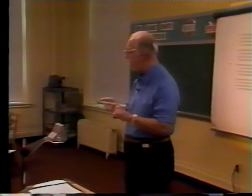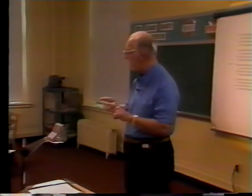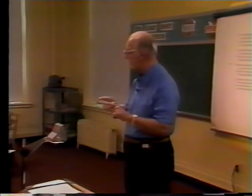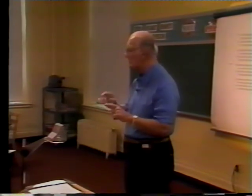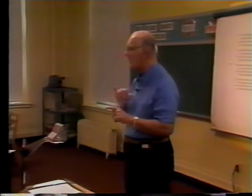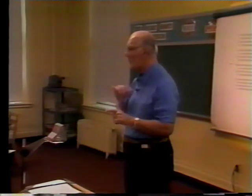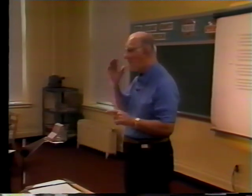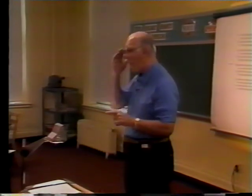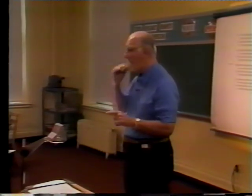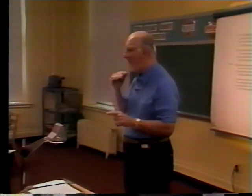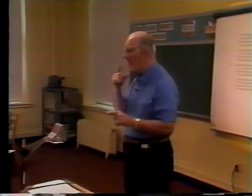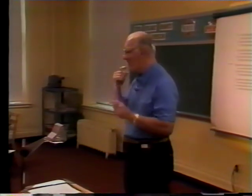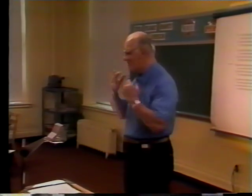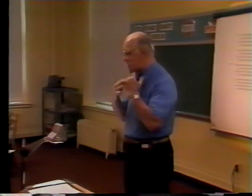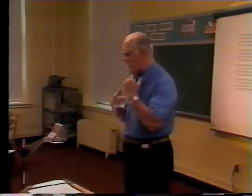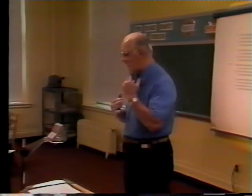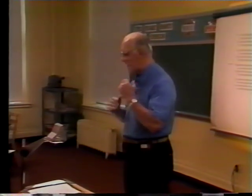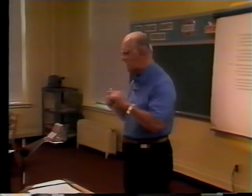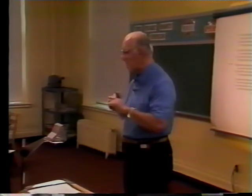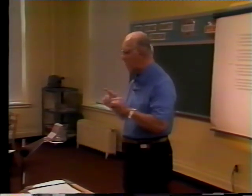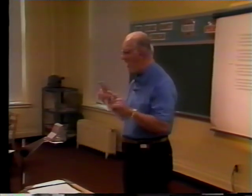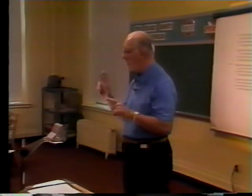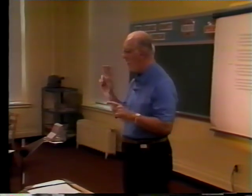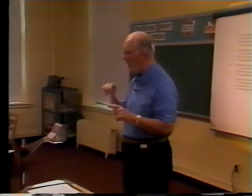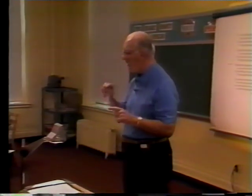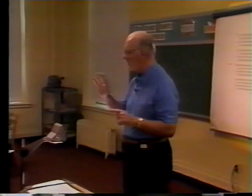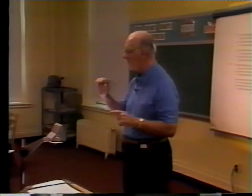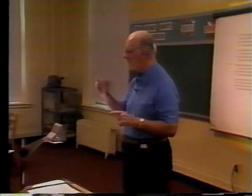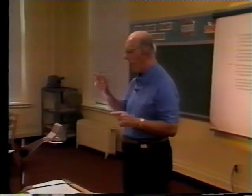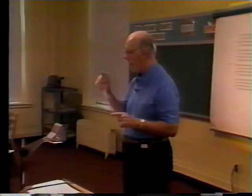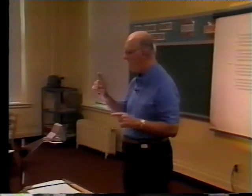sense, my head is bloody but unbowed.